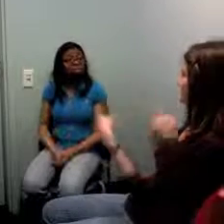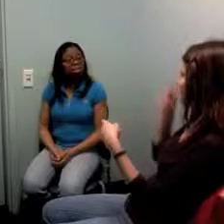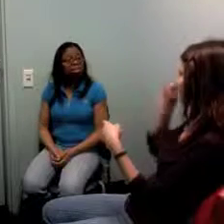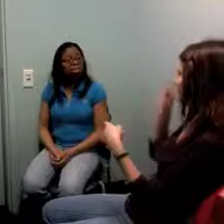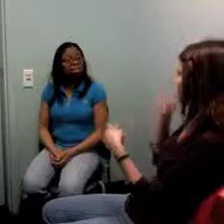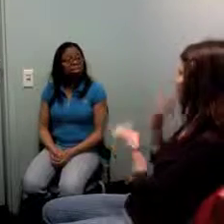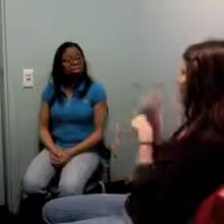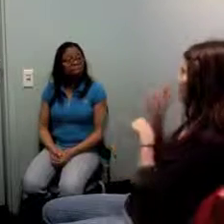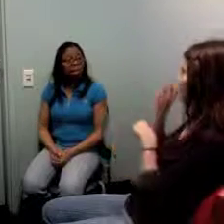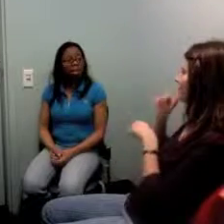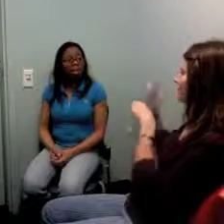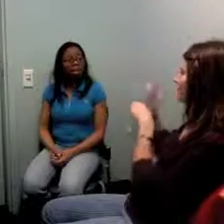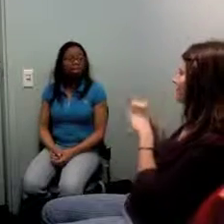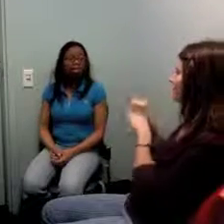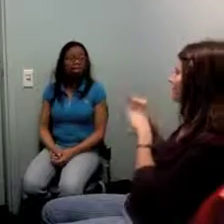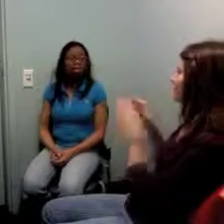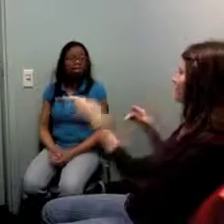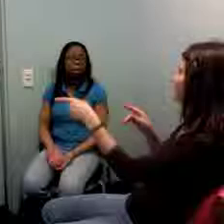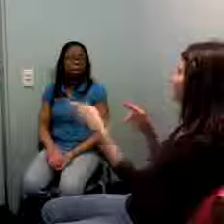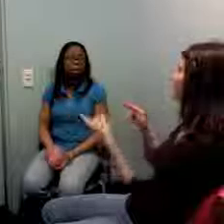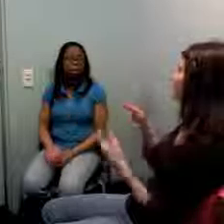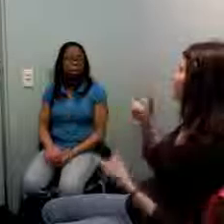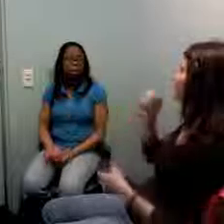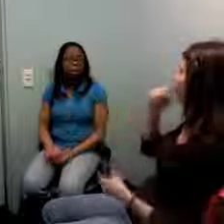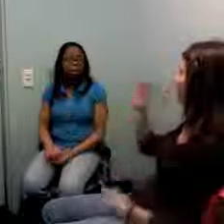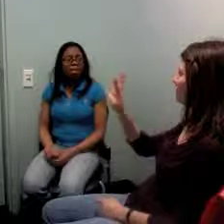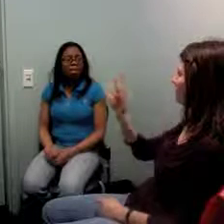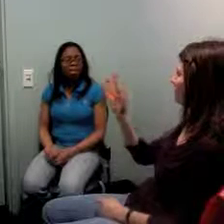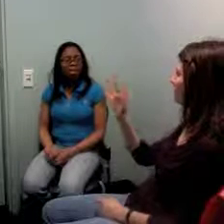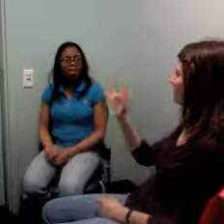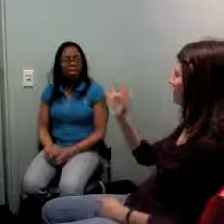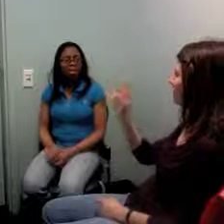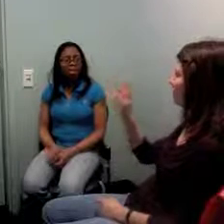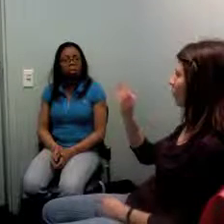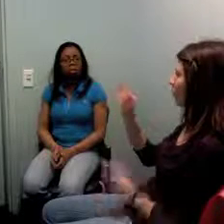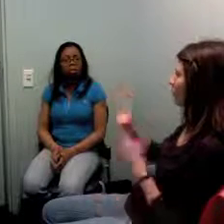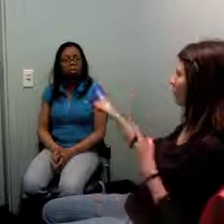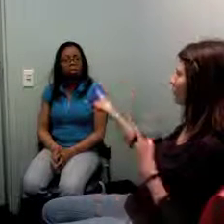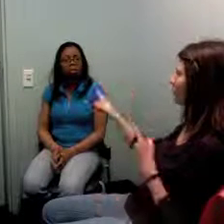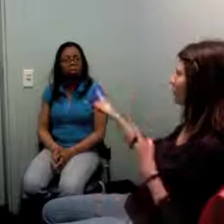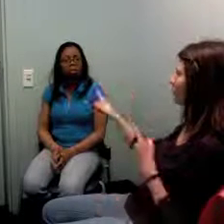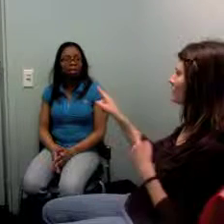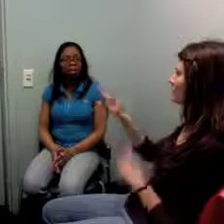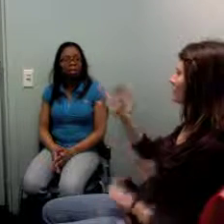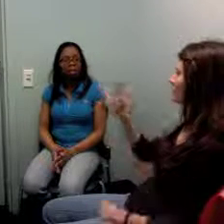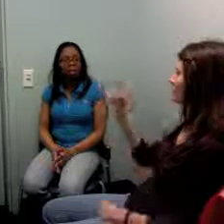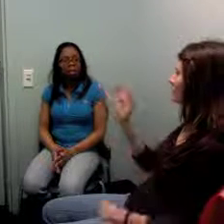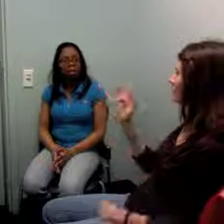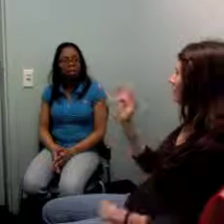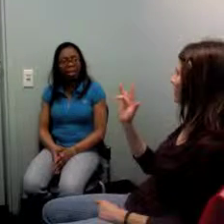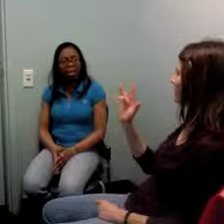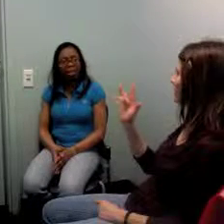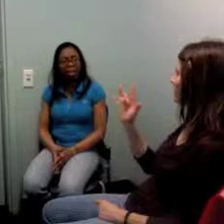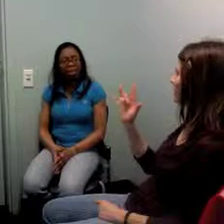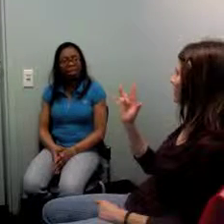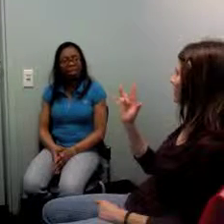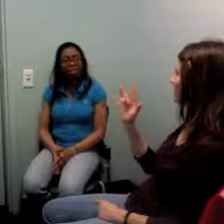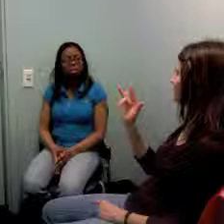They have different prices for deaf people, so they reduce it. So maybe for you, it'll be like $45 for one way. Oh,